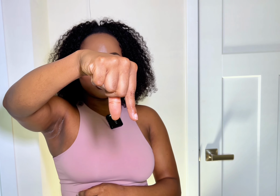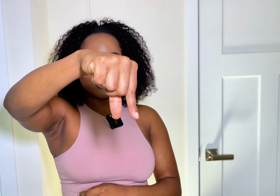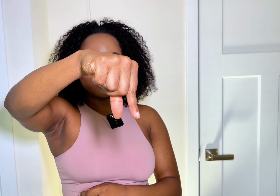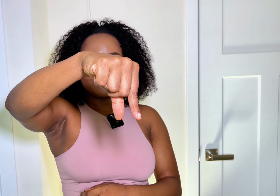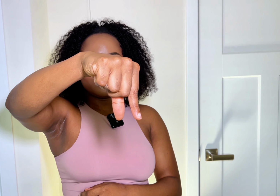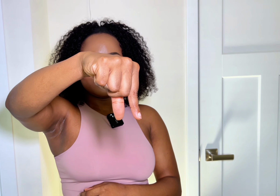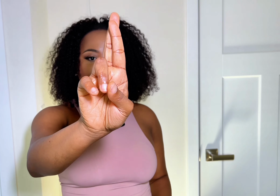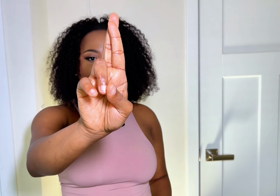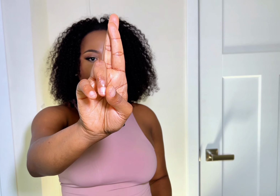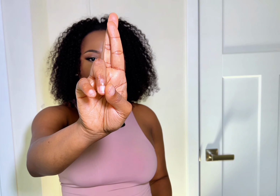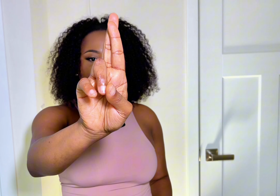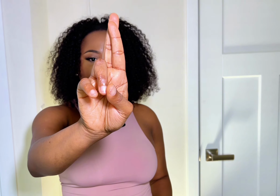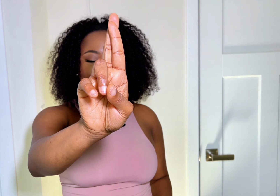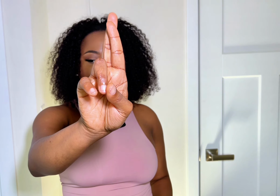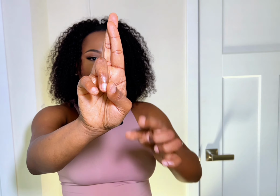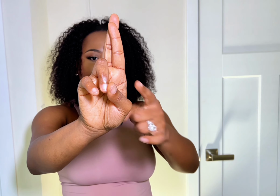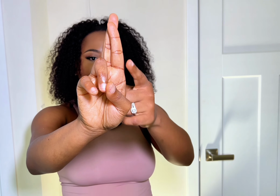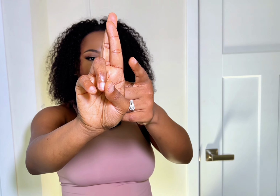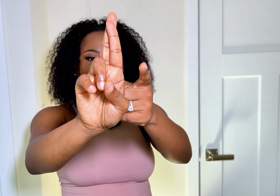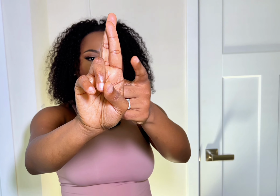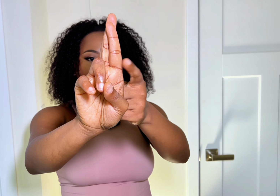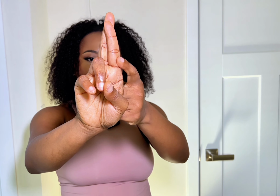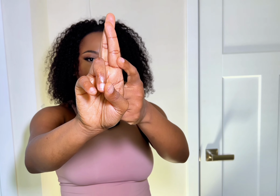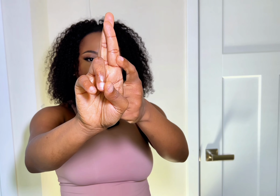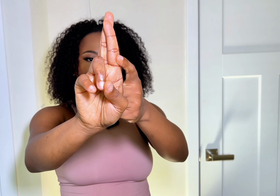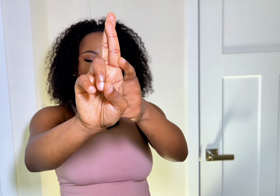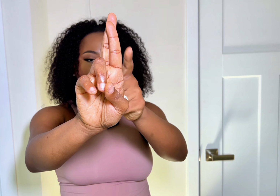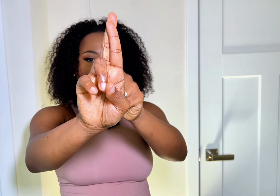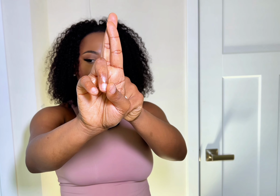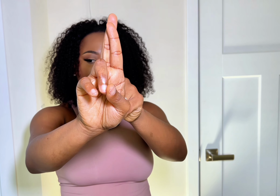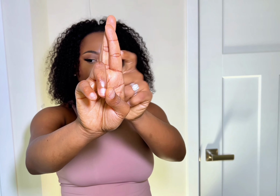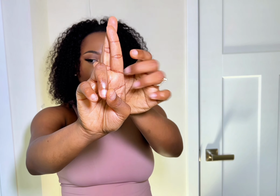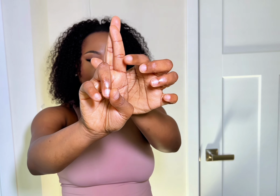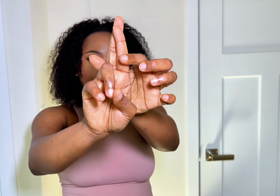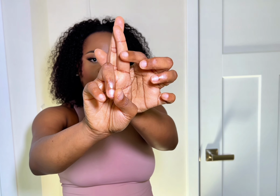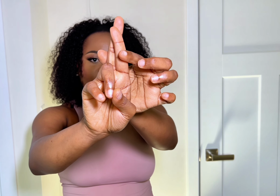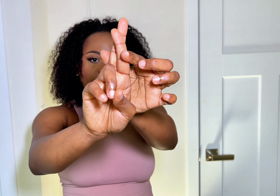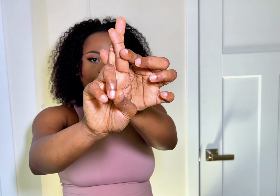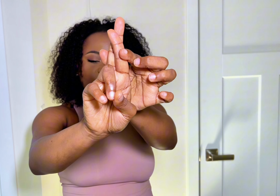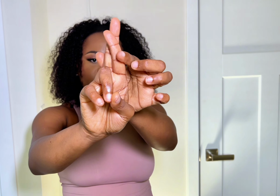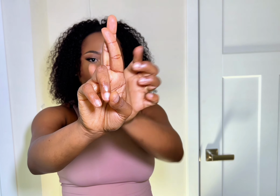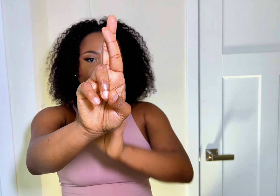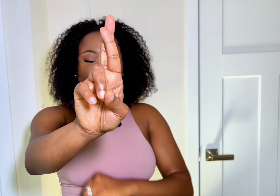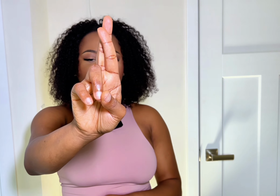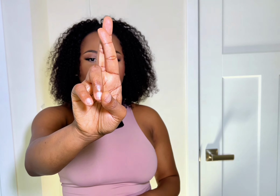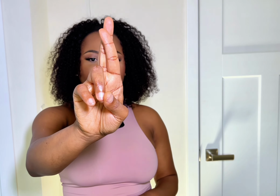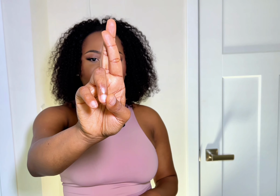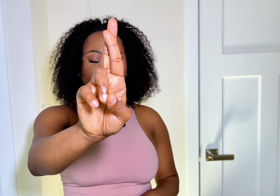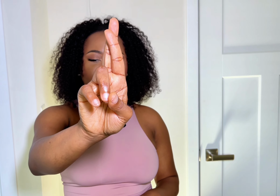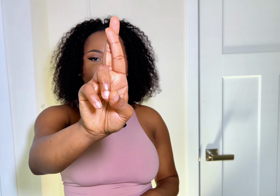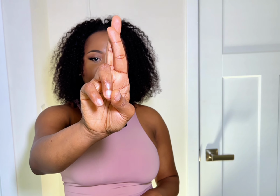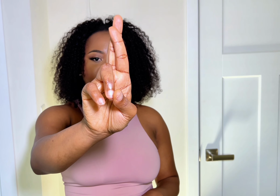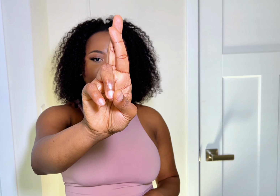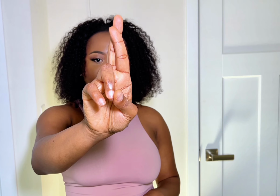Q. R. You have your index finger and your middle finger all curled up to form the letter